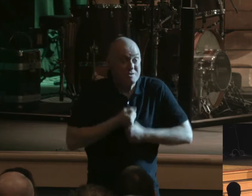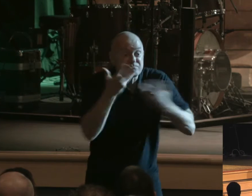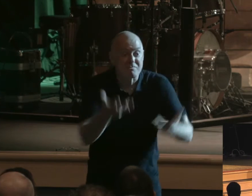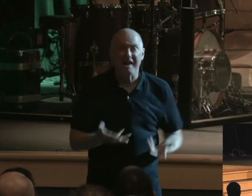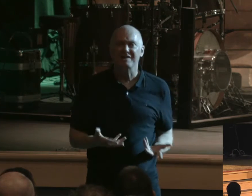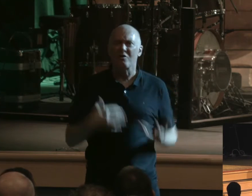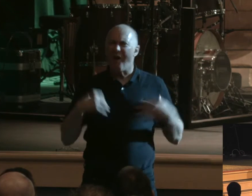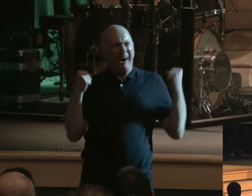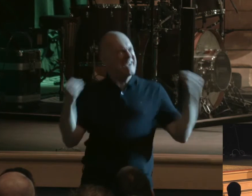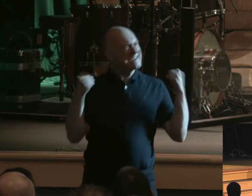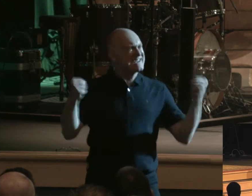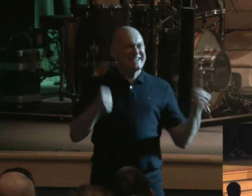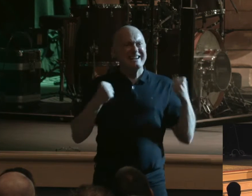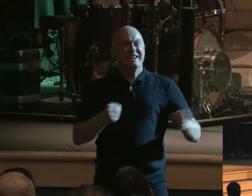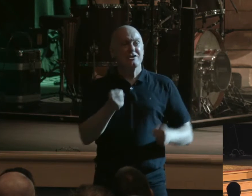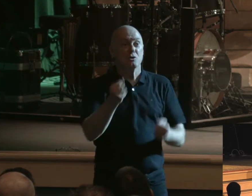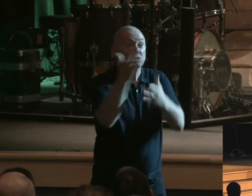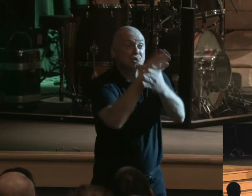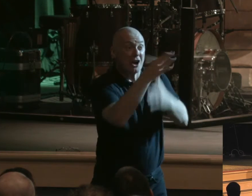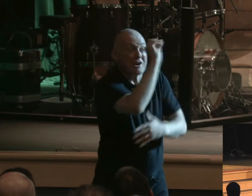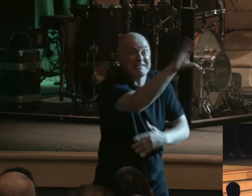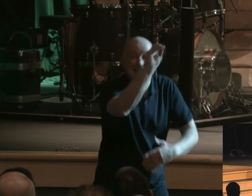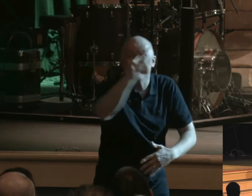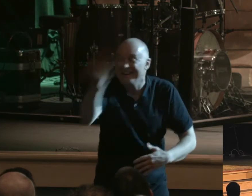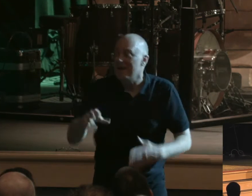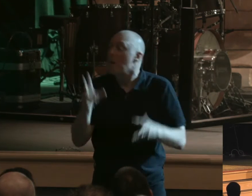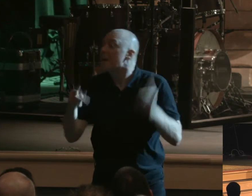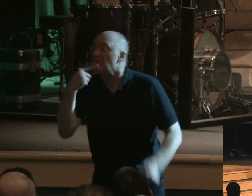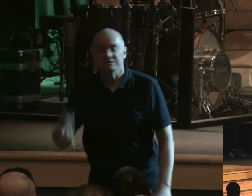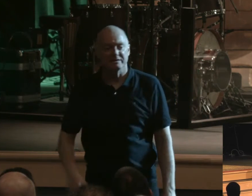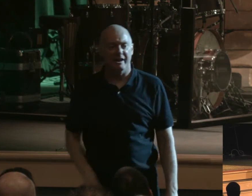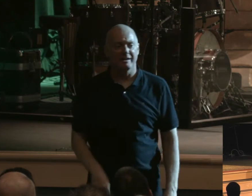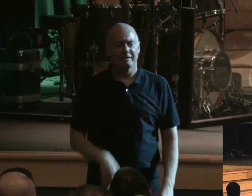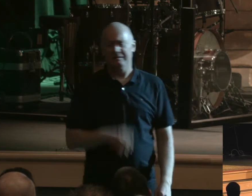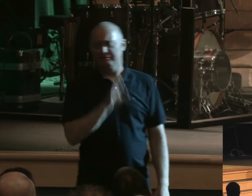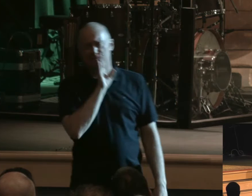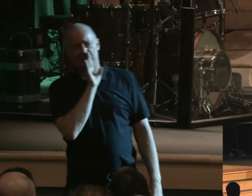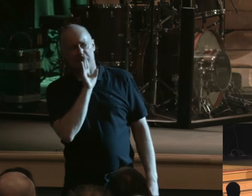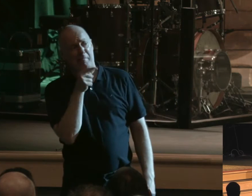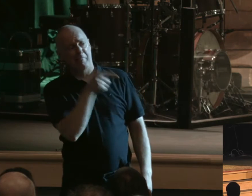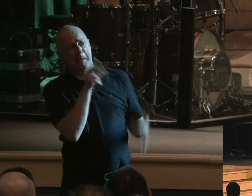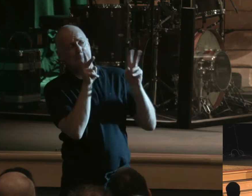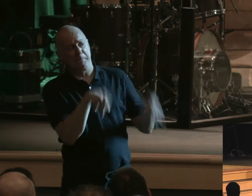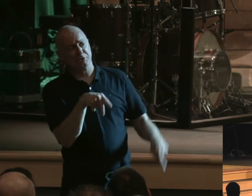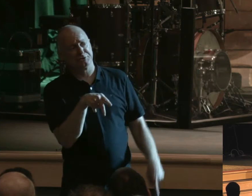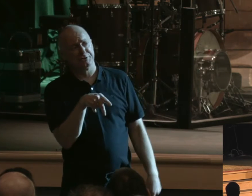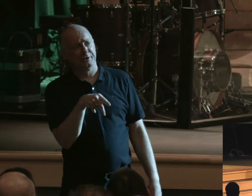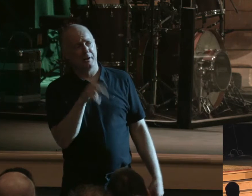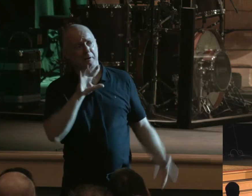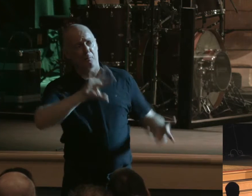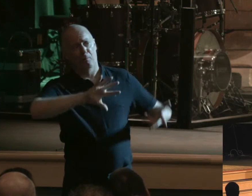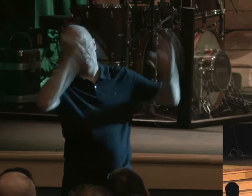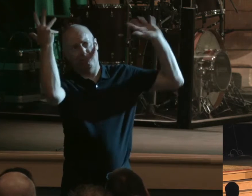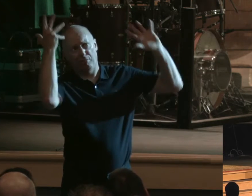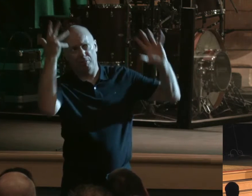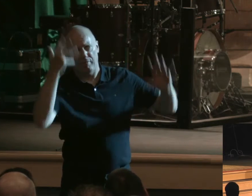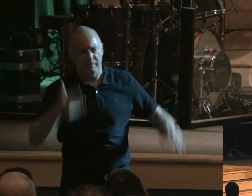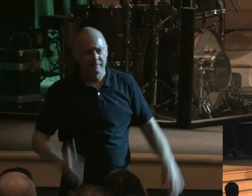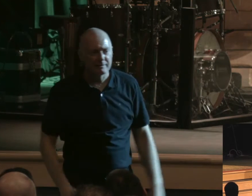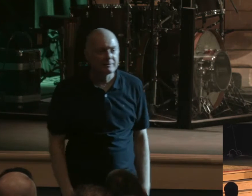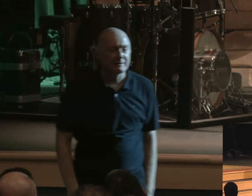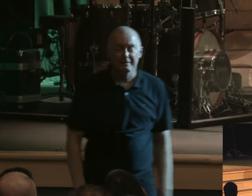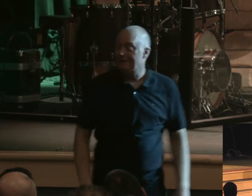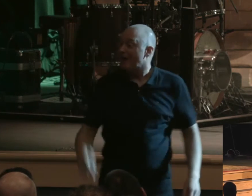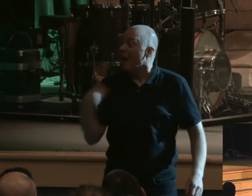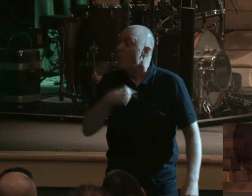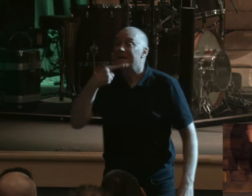that, and you articulate that, people will look at you and say to your face or behind your back, that person is messed up.